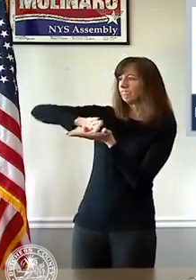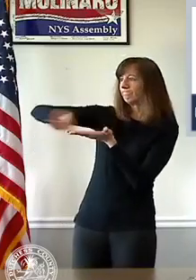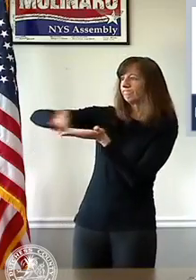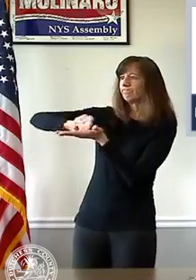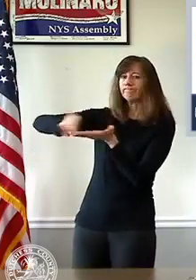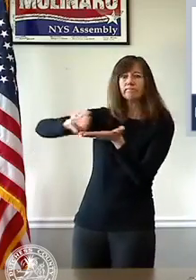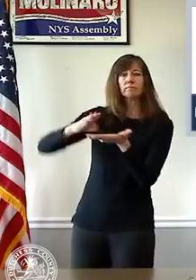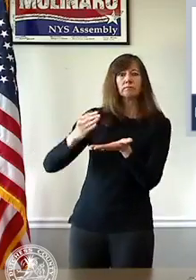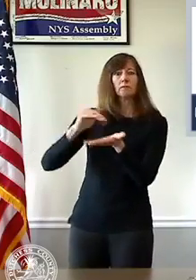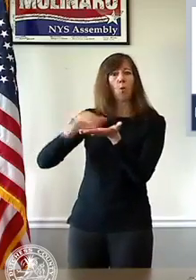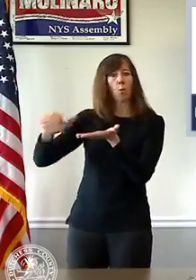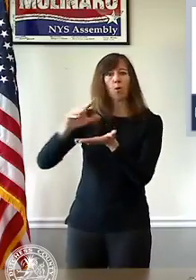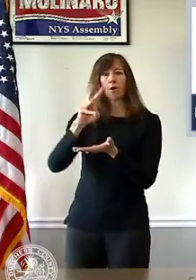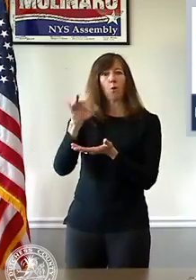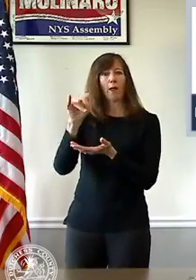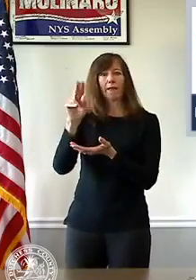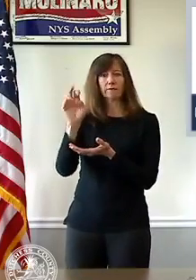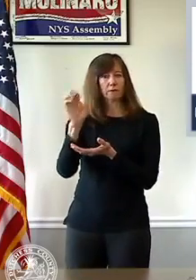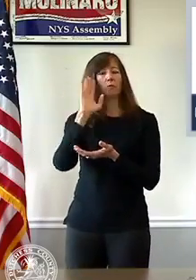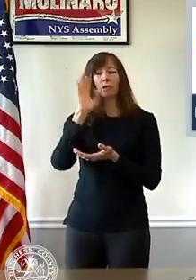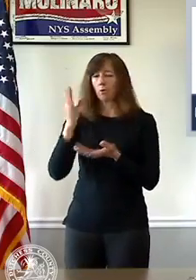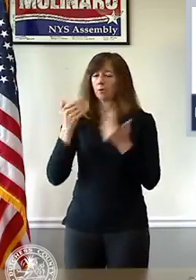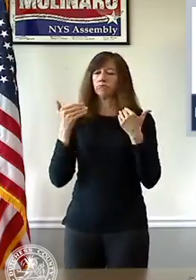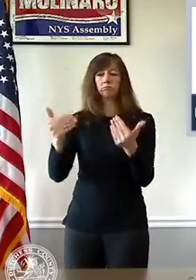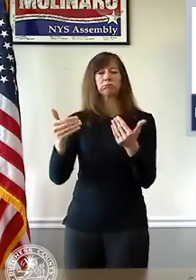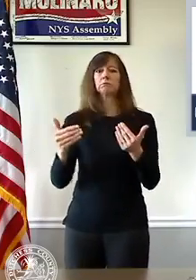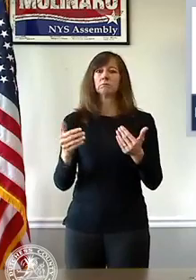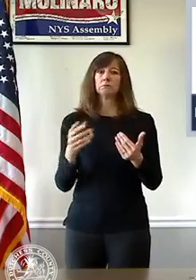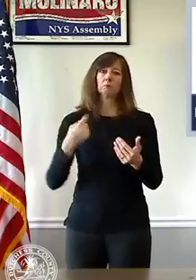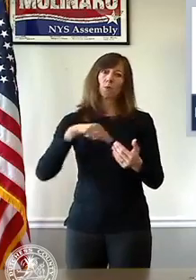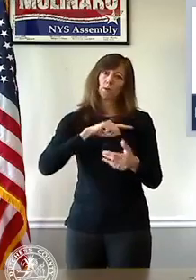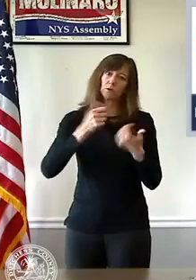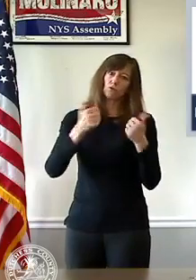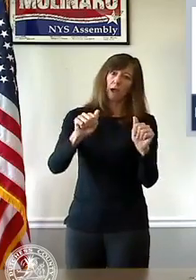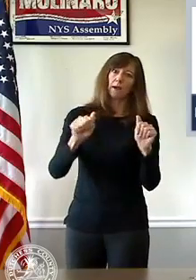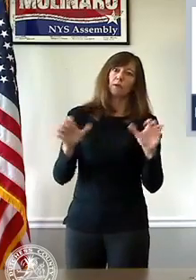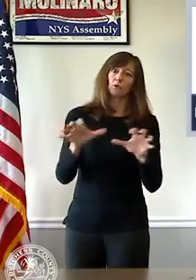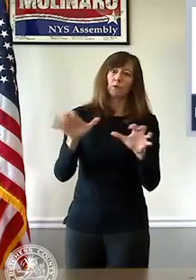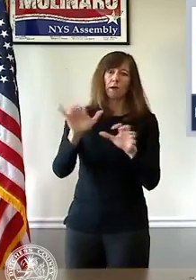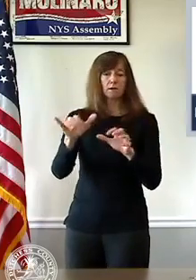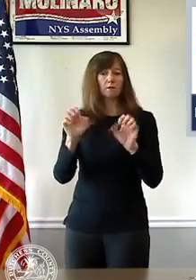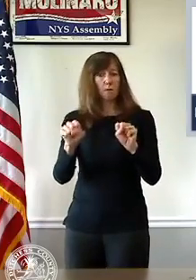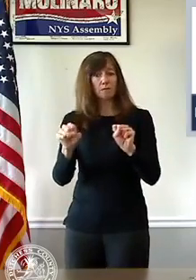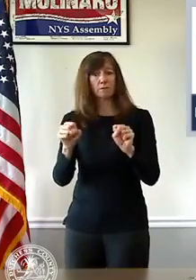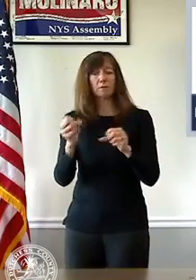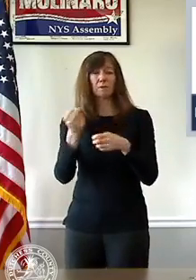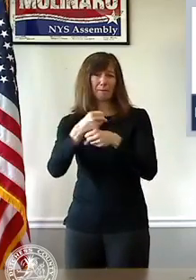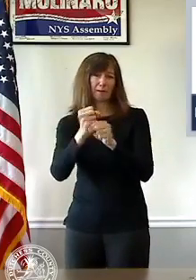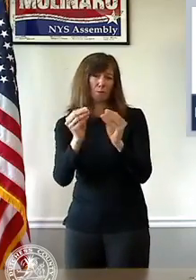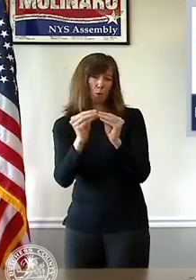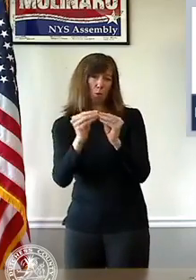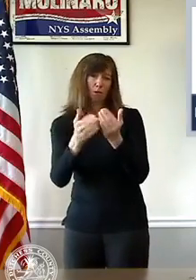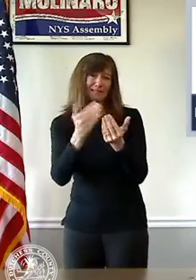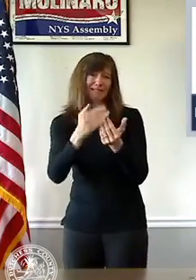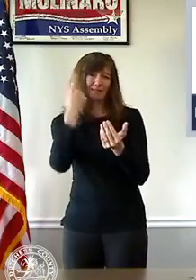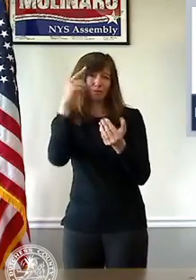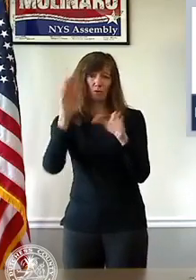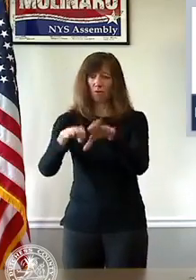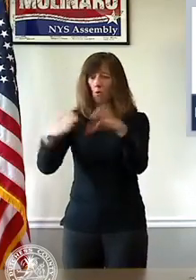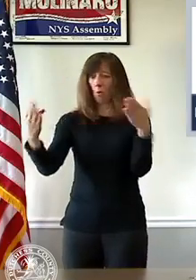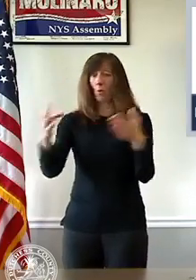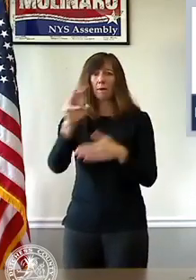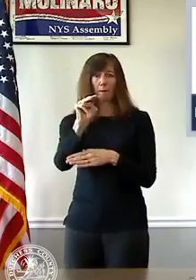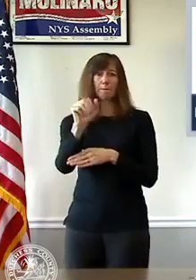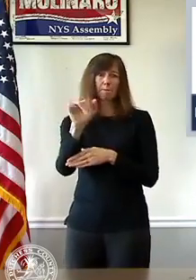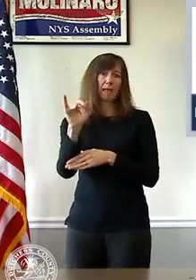seating, we're all for it. And we're going to take every step we can to make that easier as part of our efforts to reopen Main Street. And you'll see that